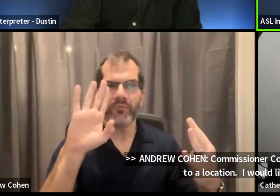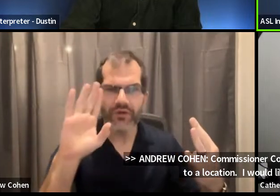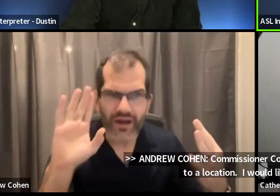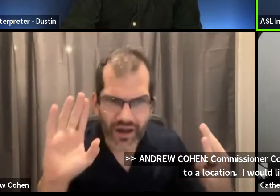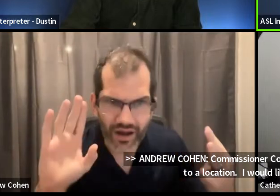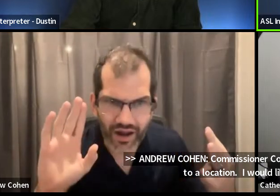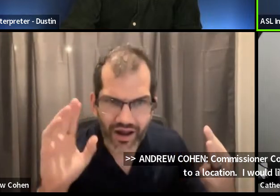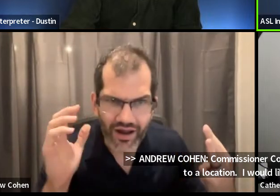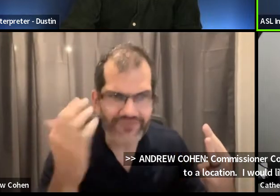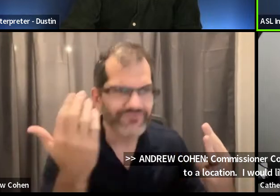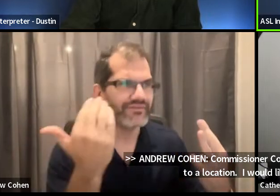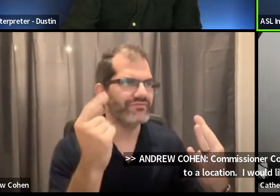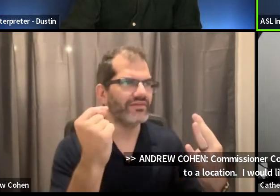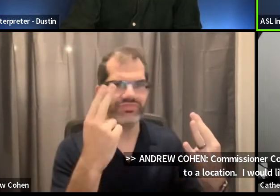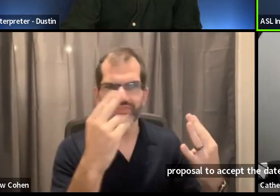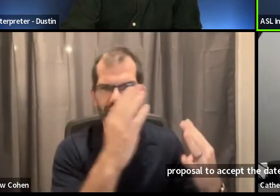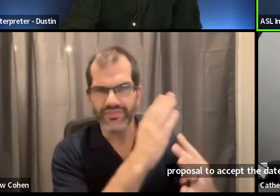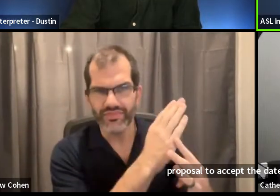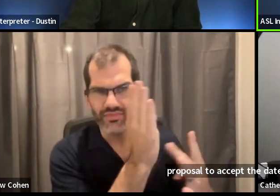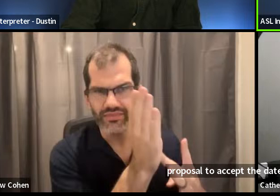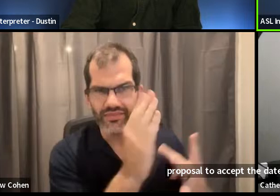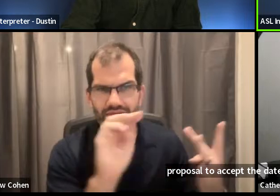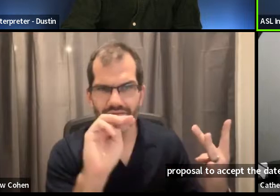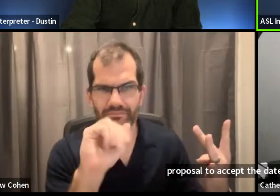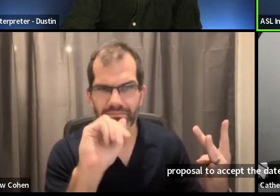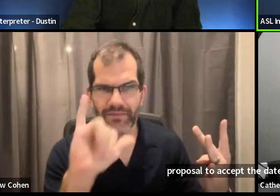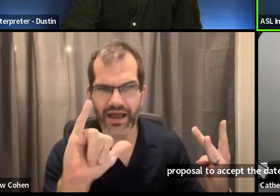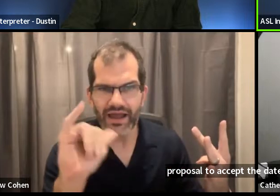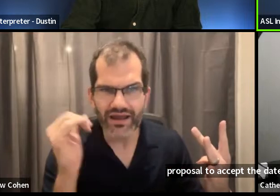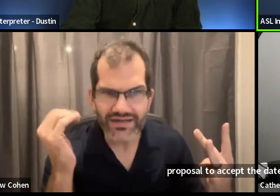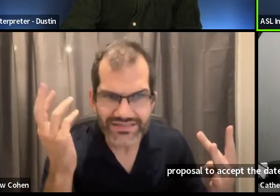If I can find them, February 15th,